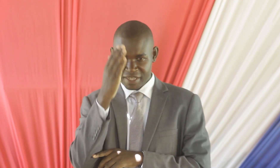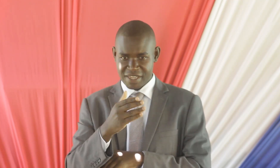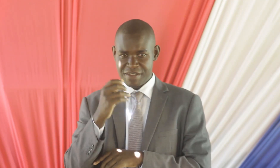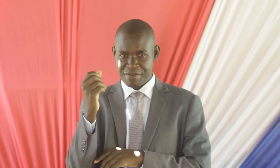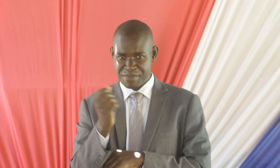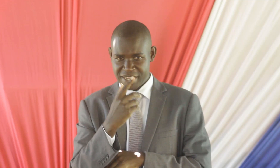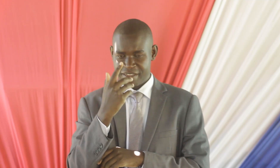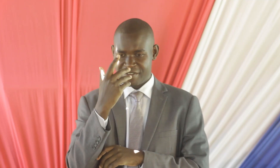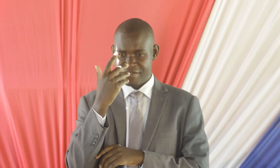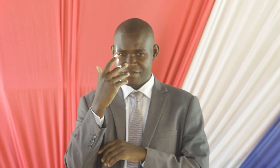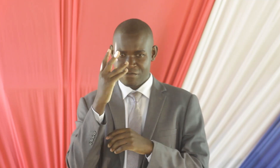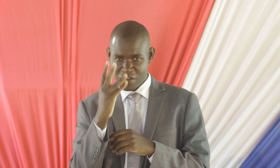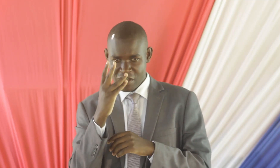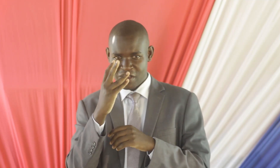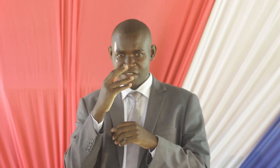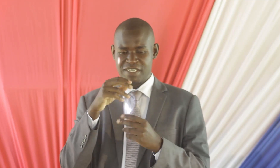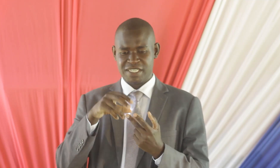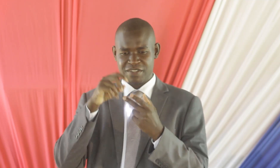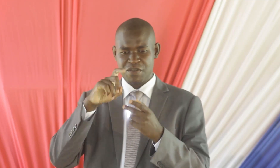We know very well